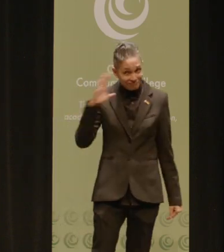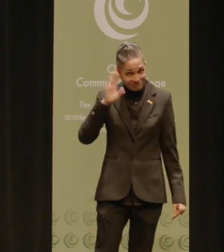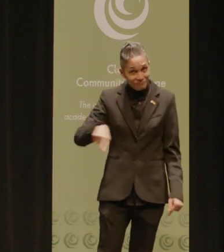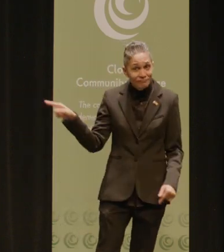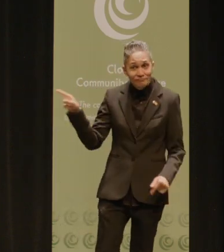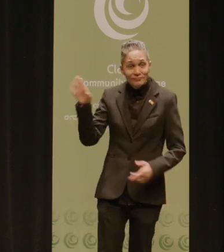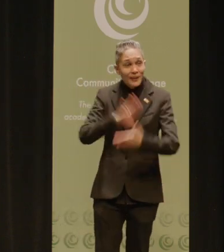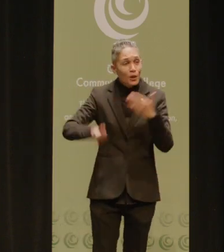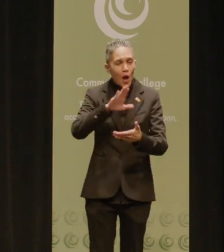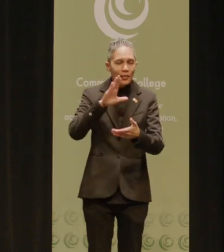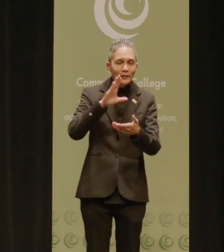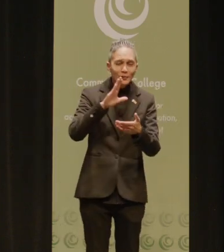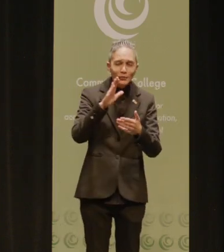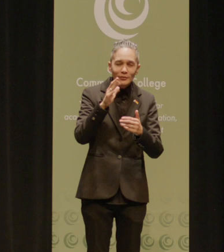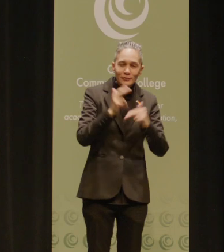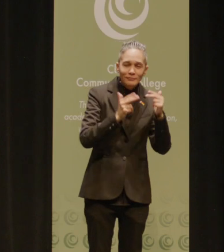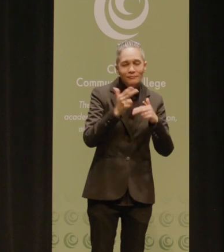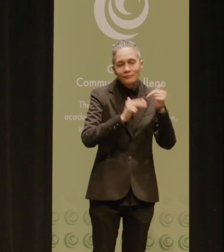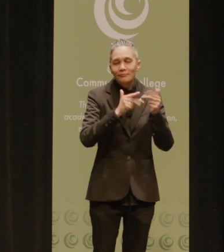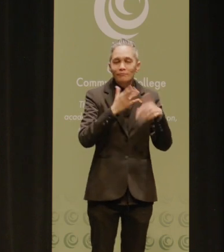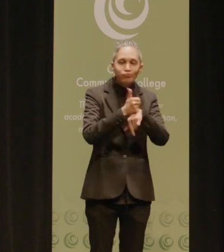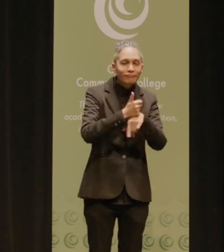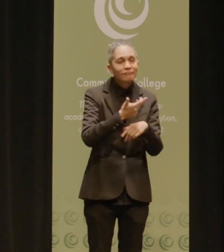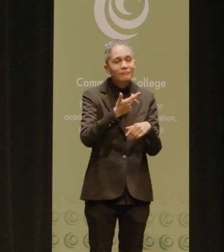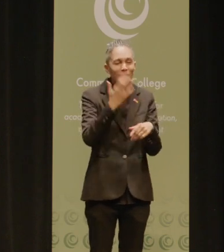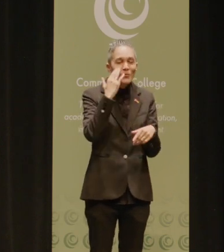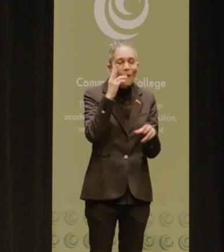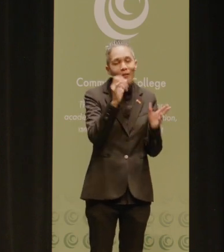Our college campuses have been tore up from the floor up, as the kids like to say.